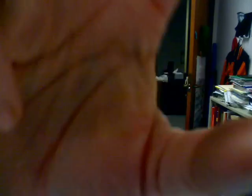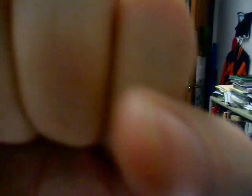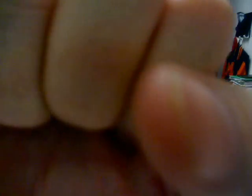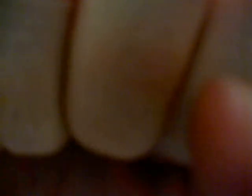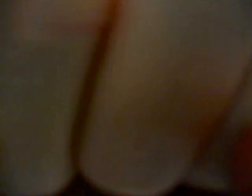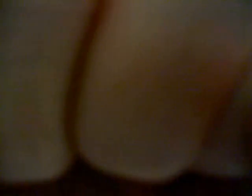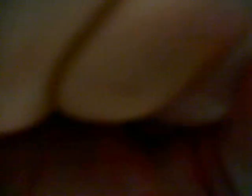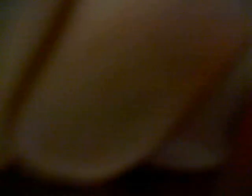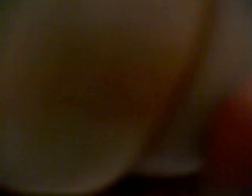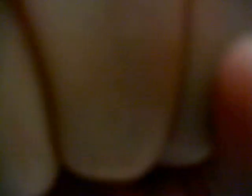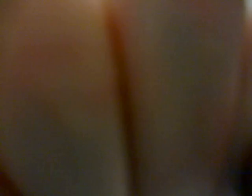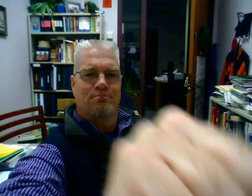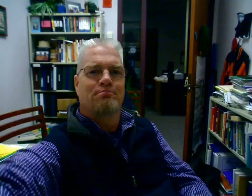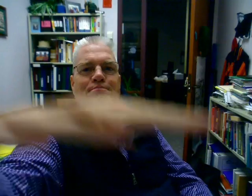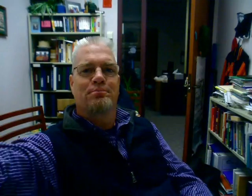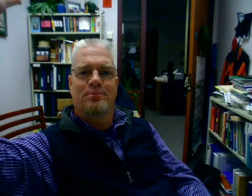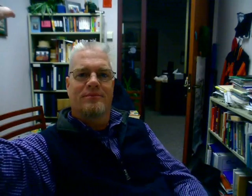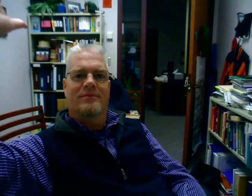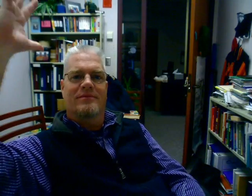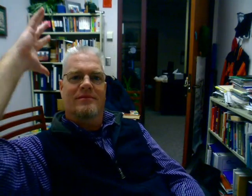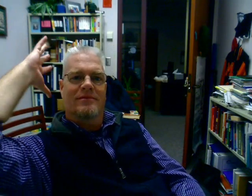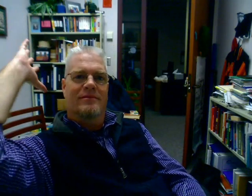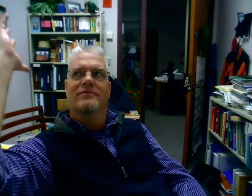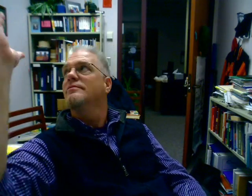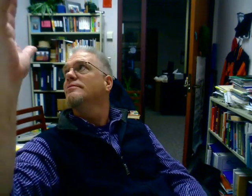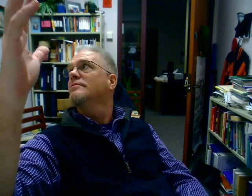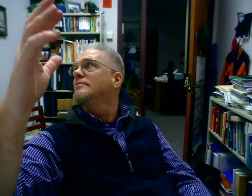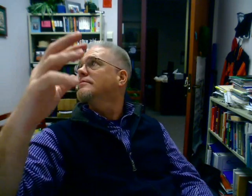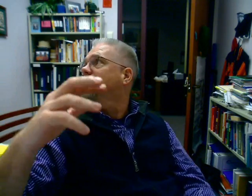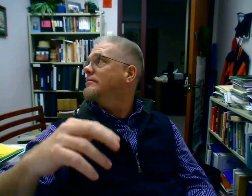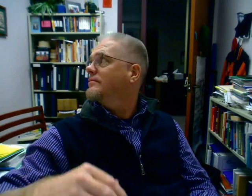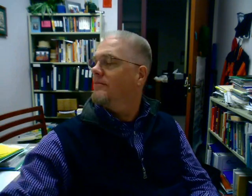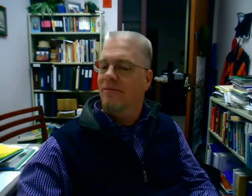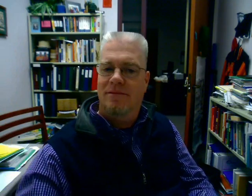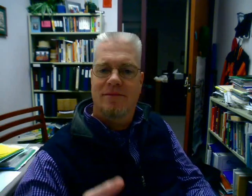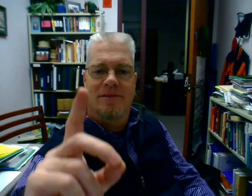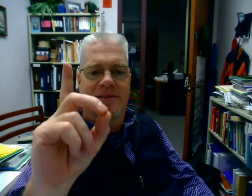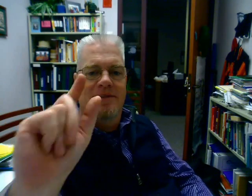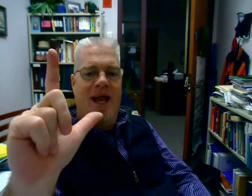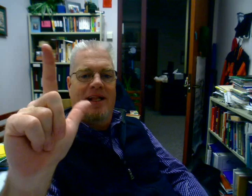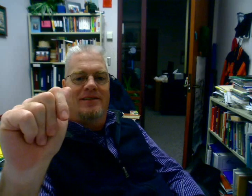It shows. It slides. It toes.